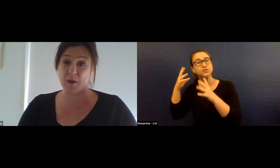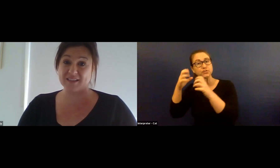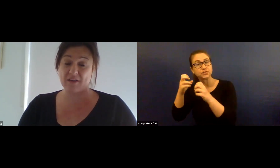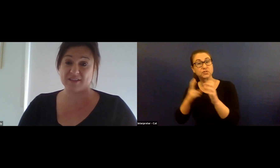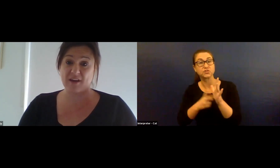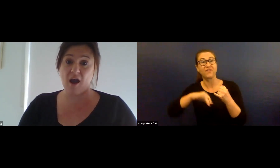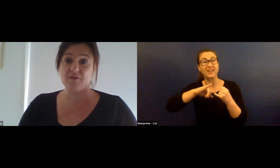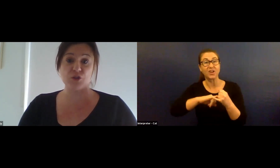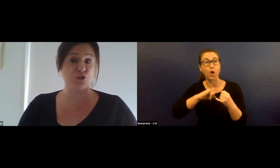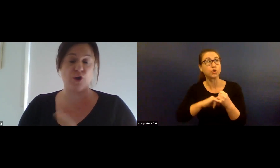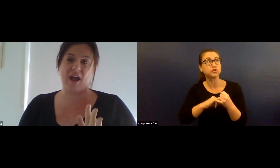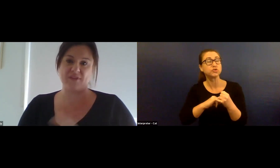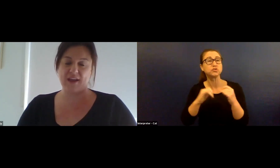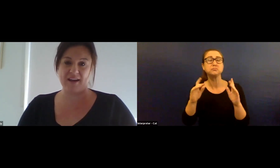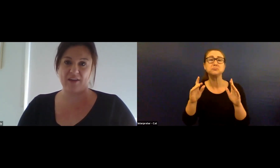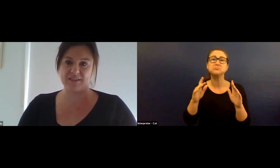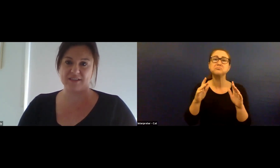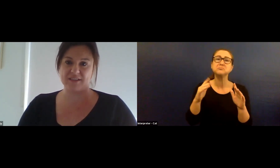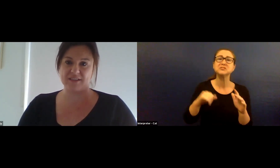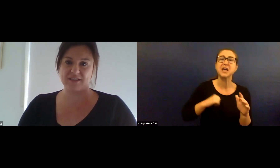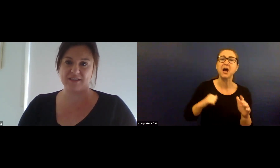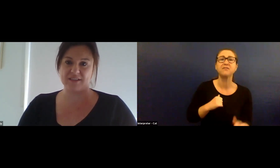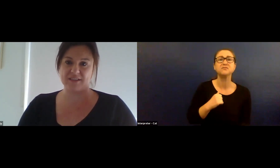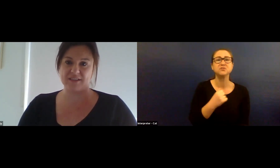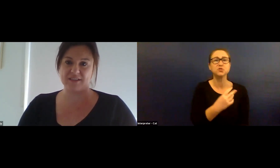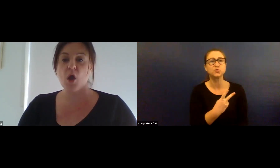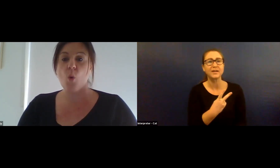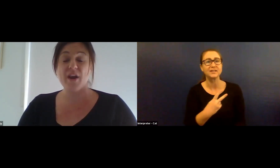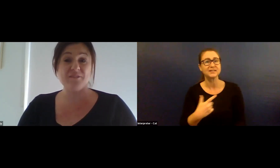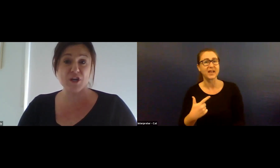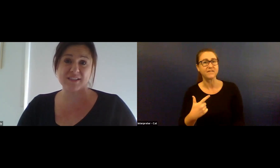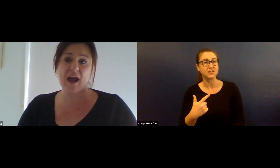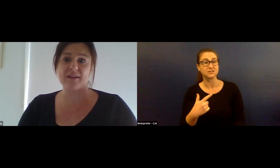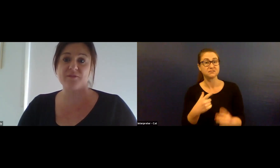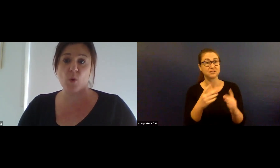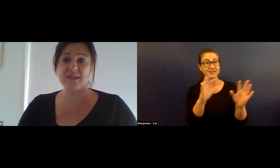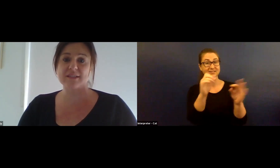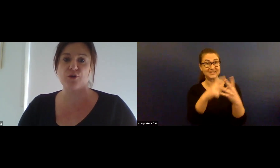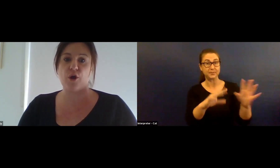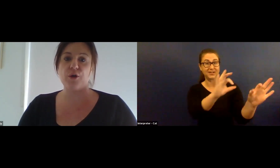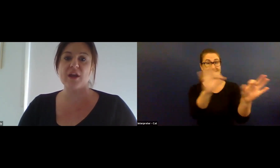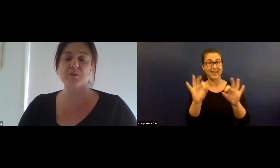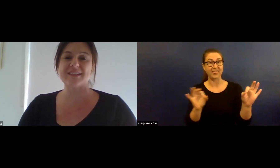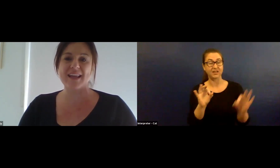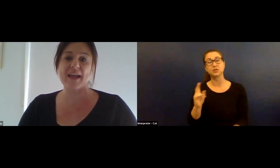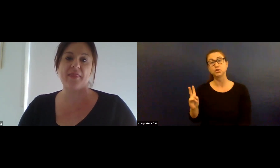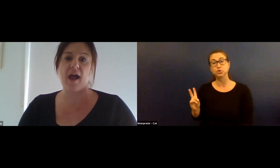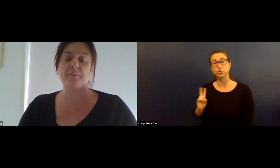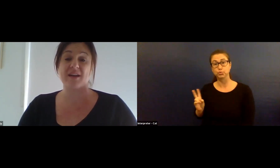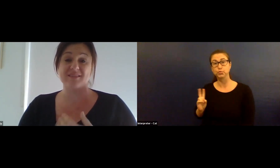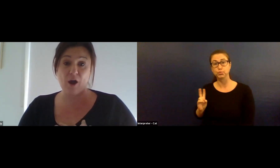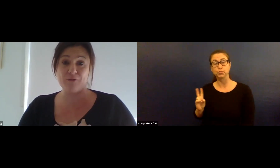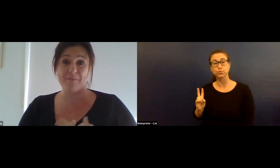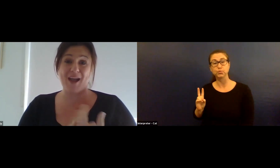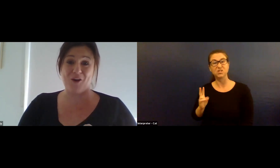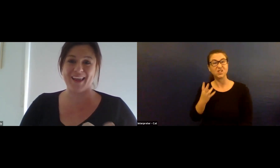around 27 staff, don't have any other disabilities. When I first started 4 years ago, it was